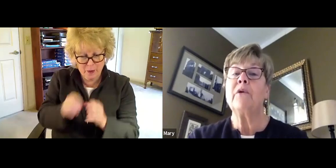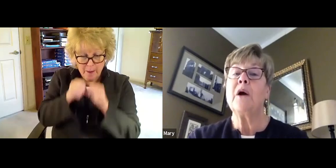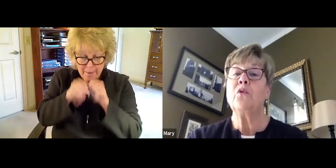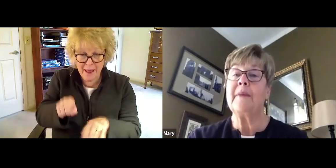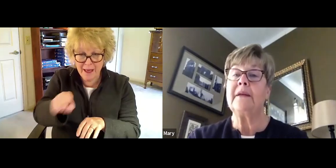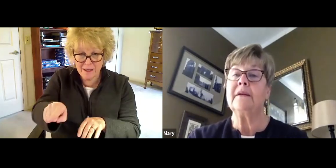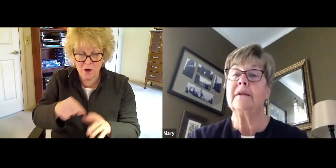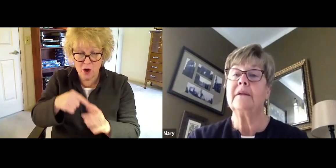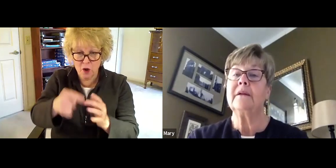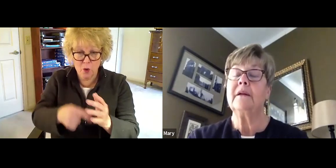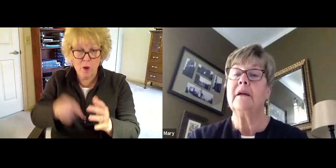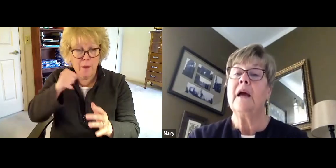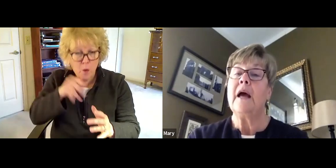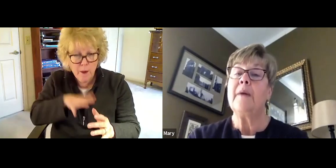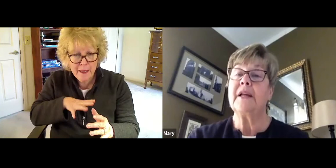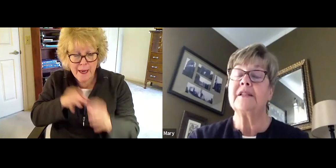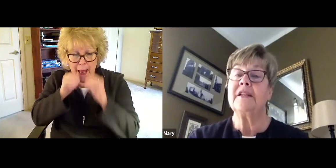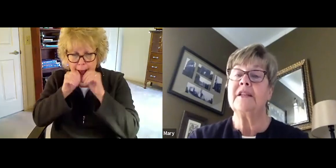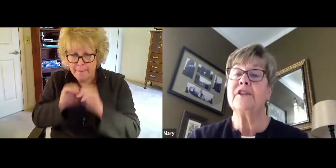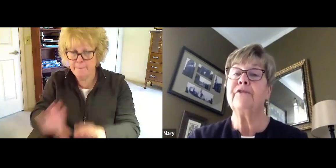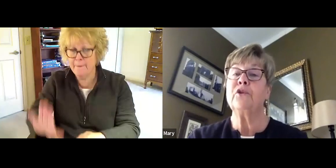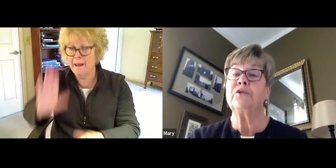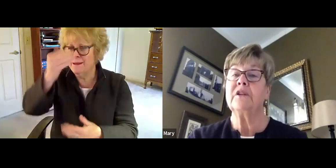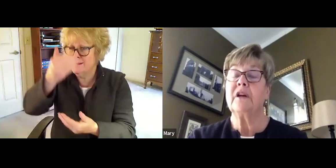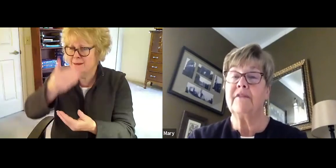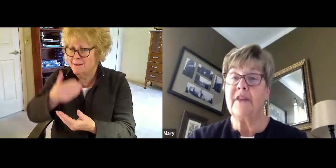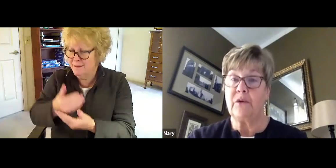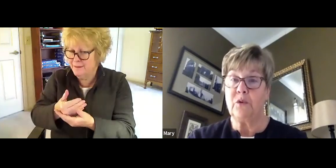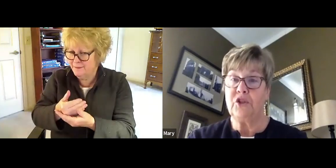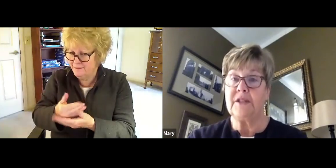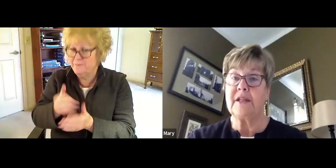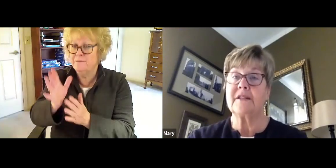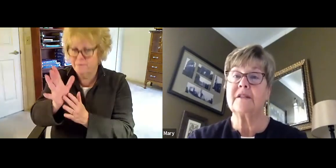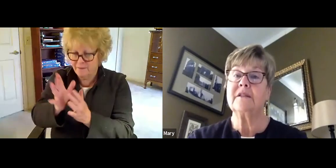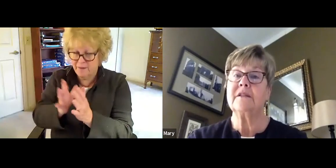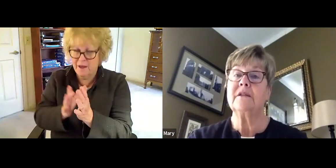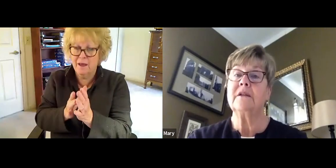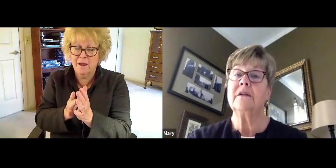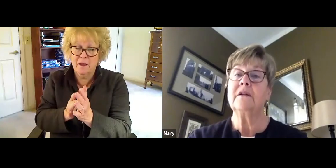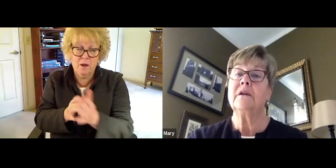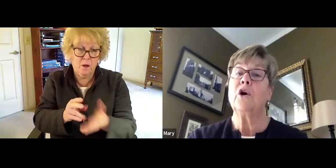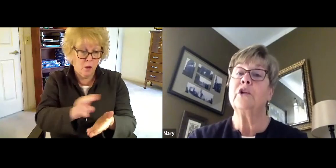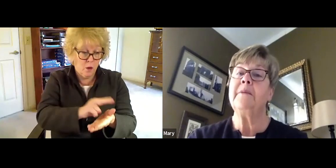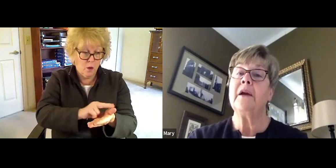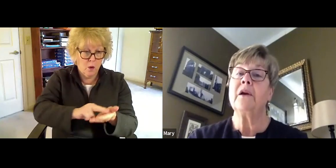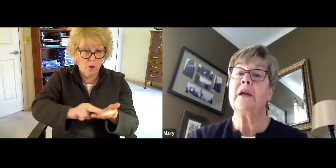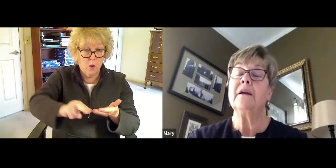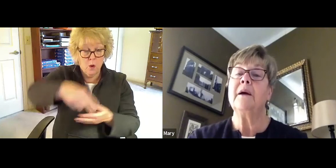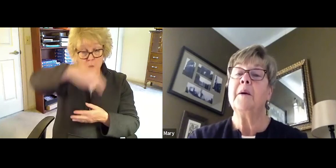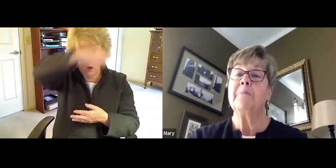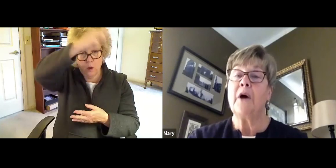thou among women, and blessed is the fruit of thy womb, Jesus. Holy